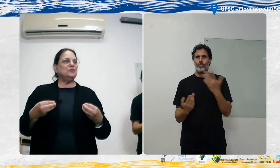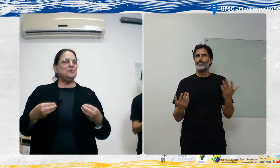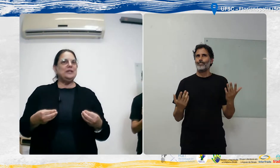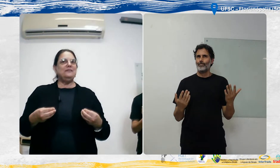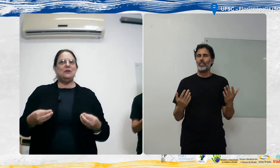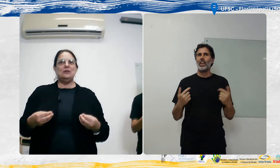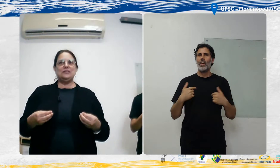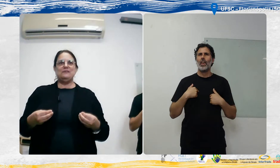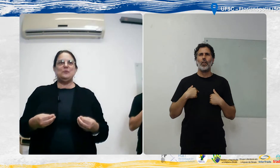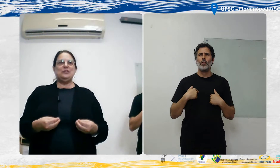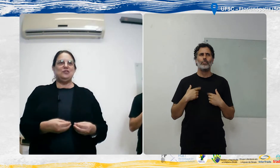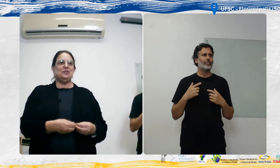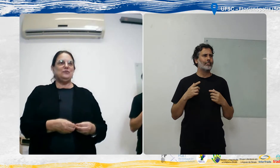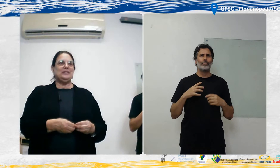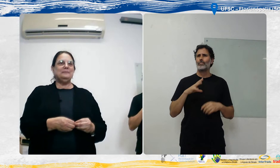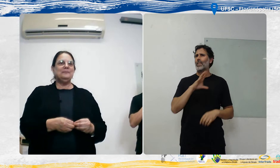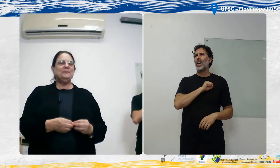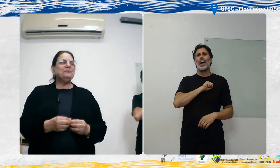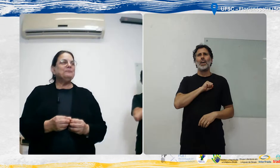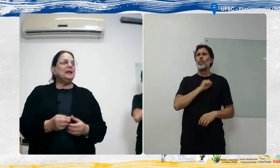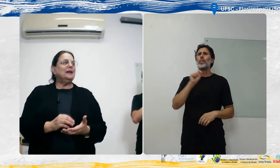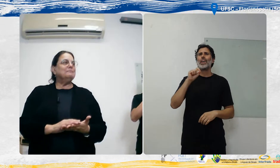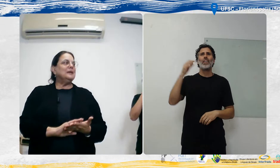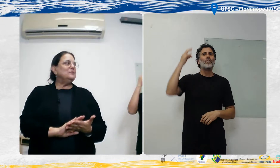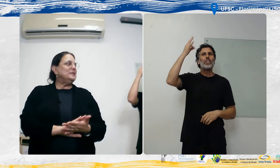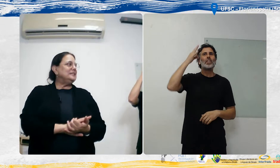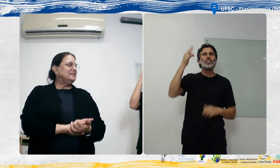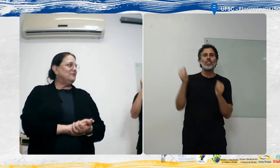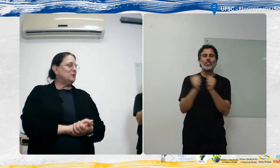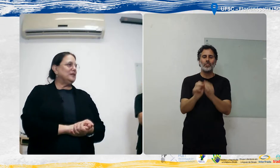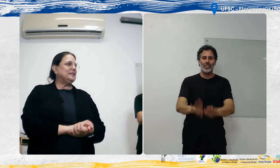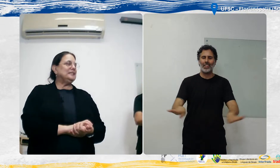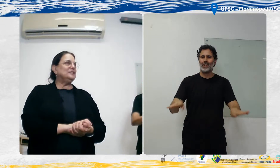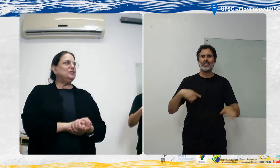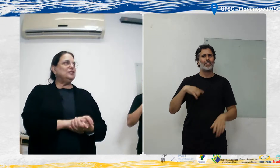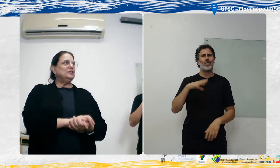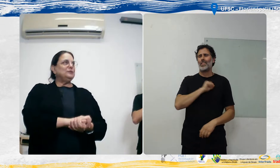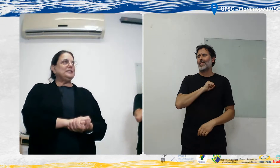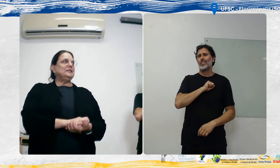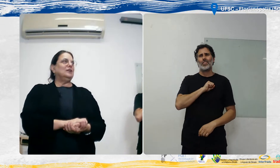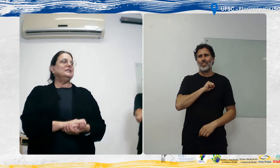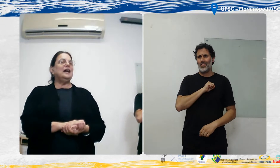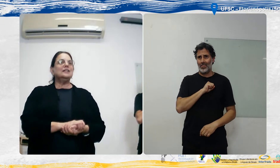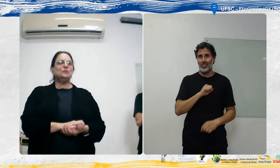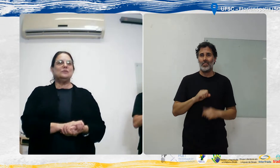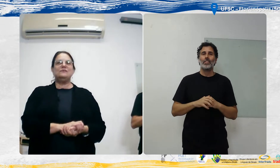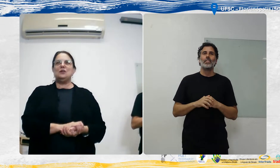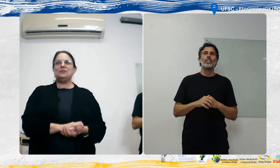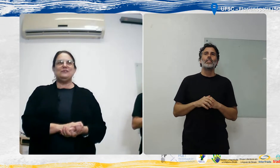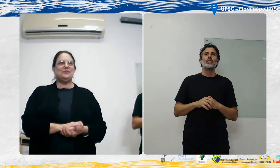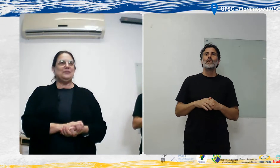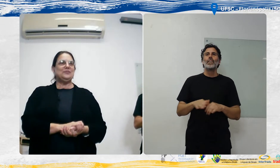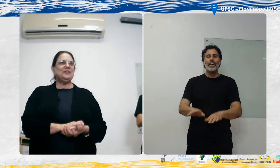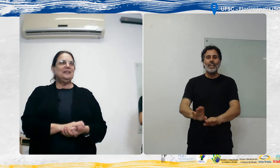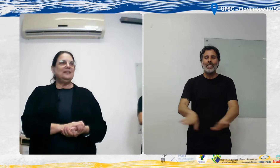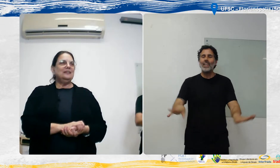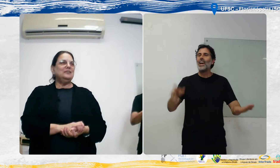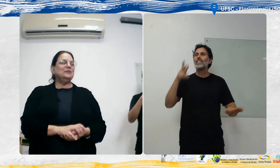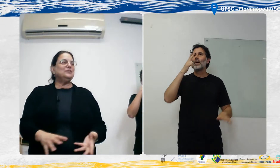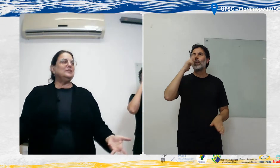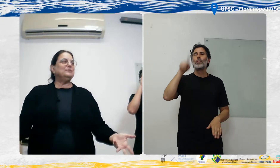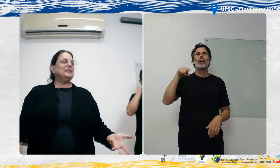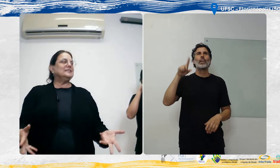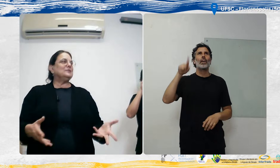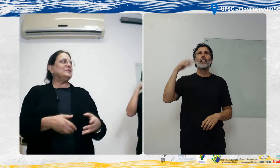for doing philosophy with children. And my reason for it is children are natural philosophers. You